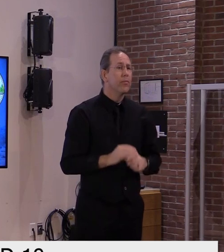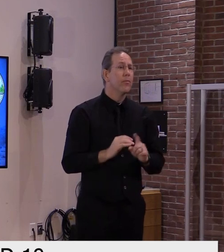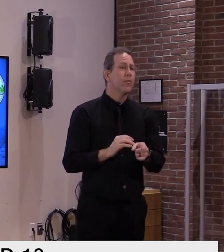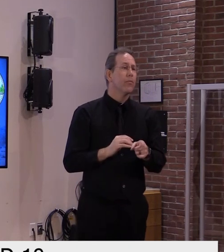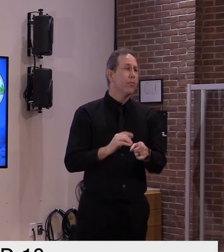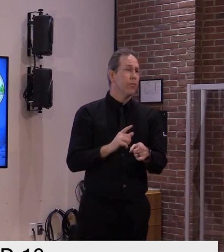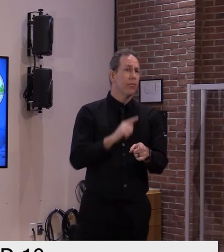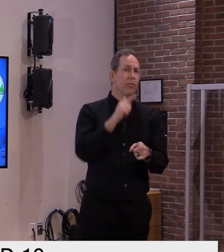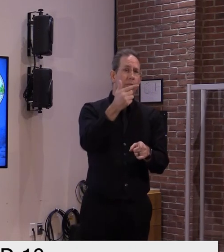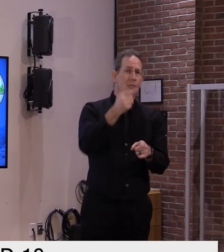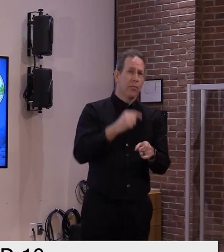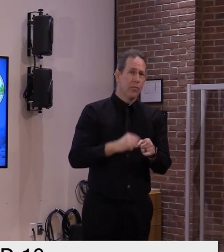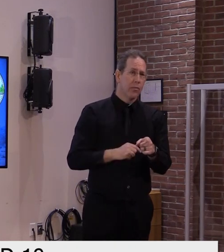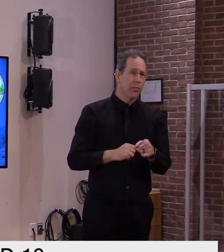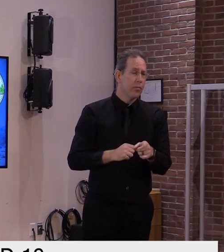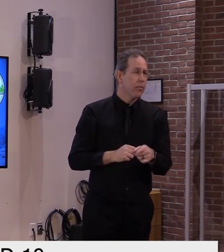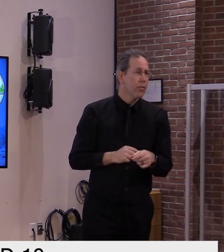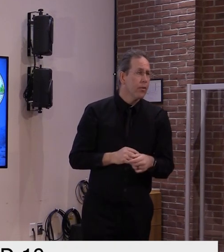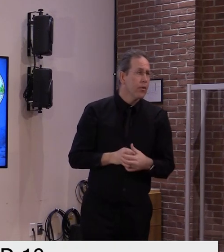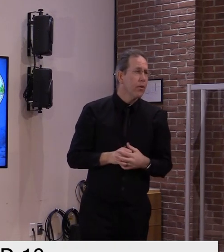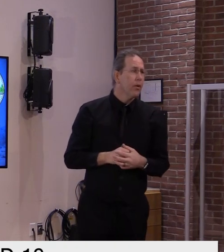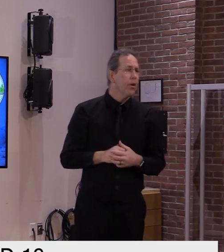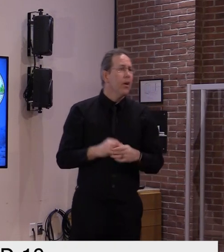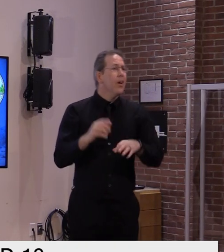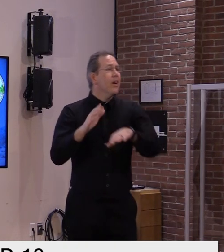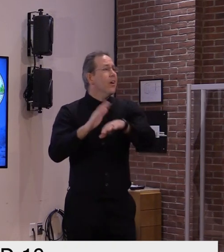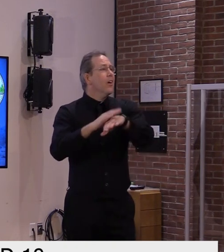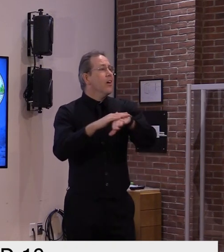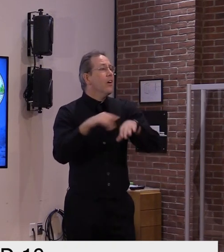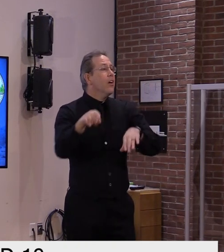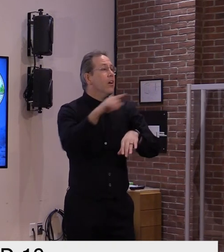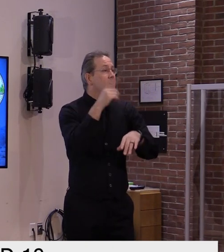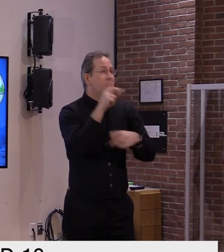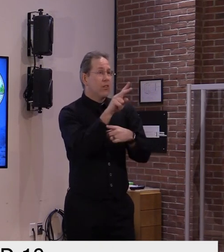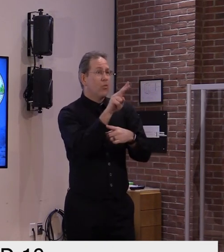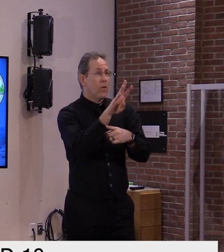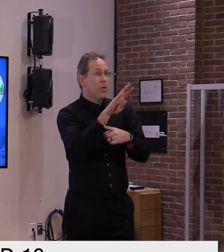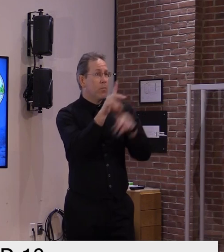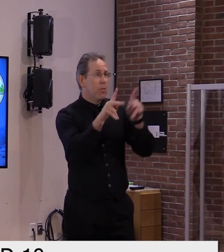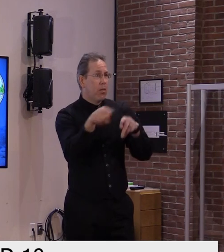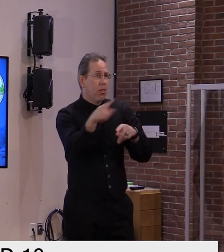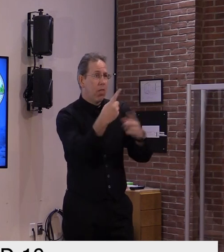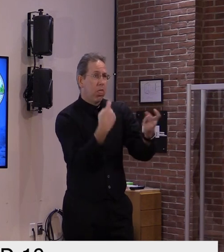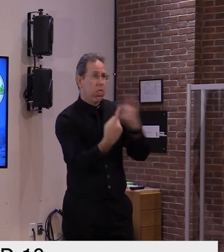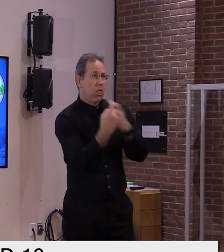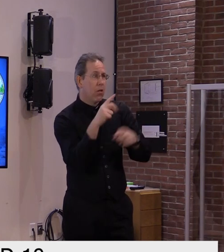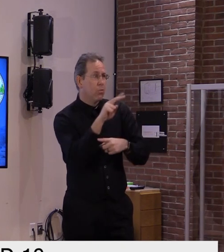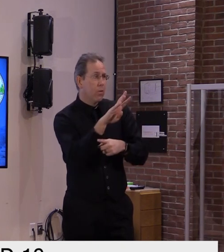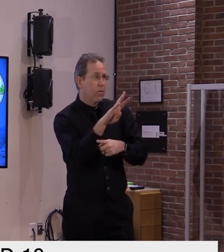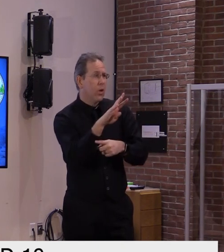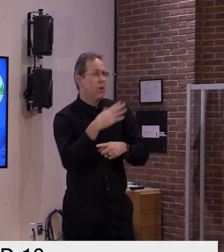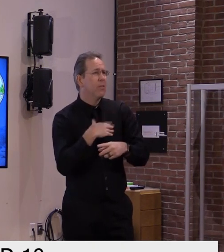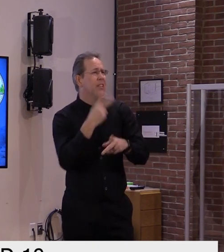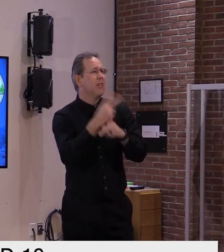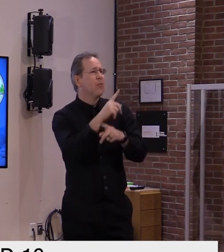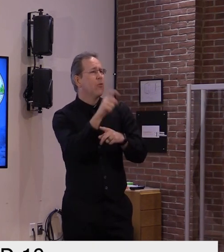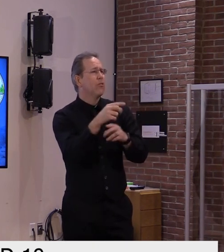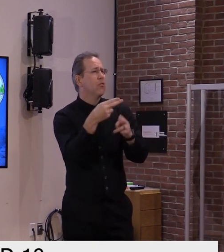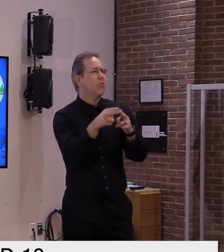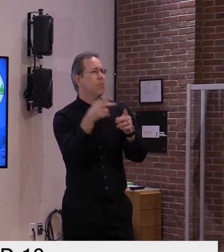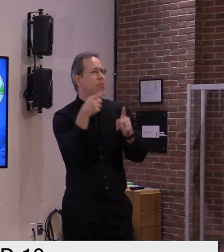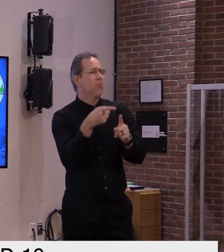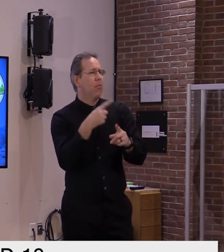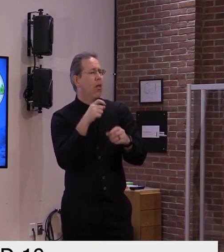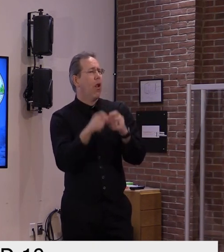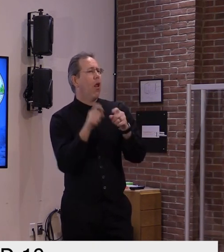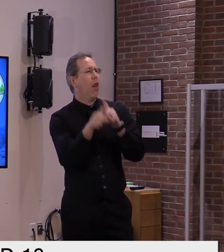to Steve, but just a note that there are 24 folks in the queue, so please keep your questions below four. Mine actually will be